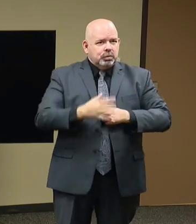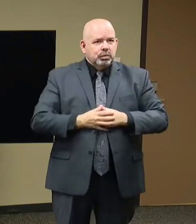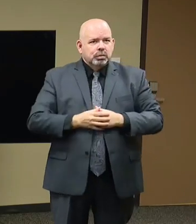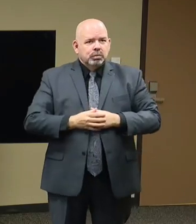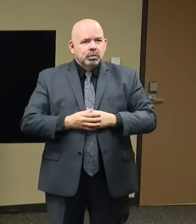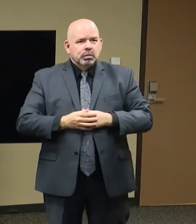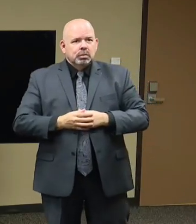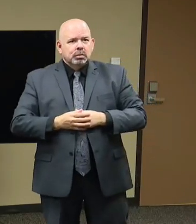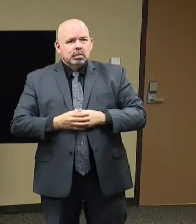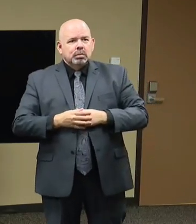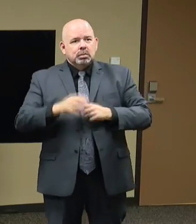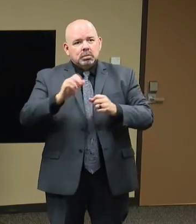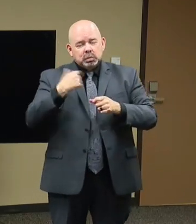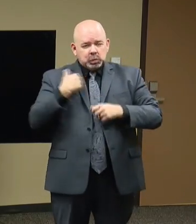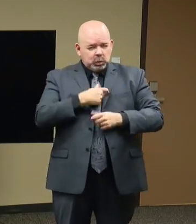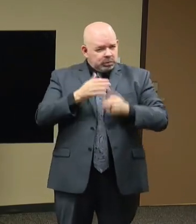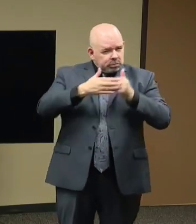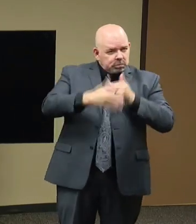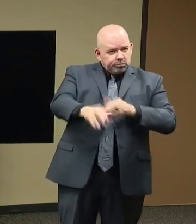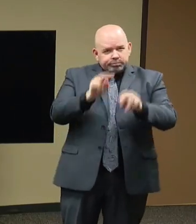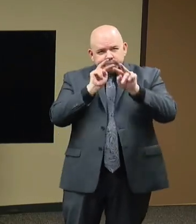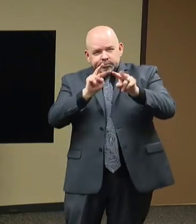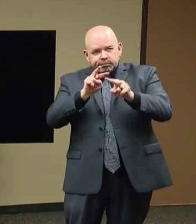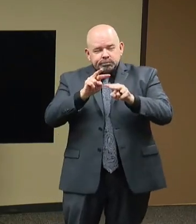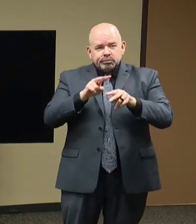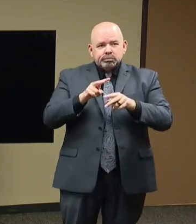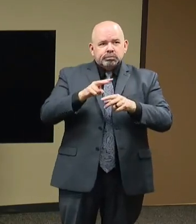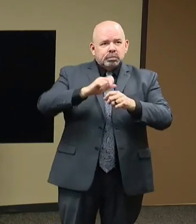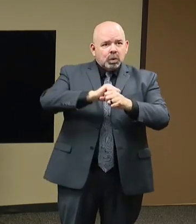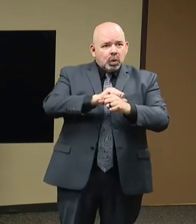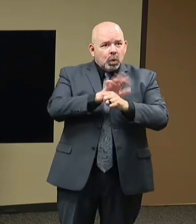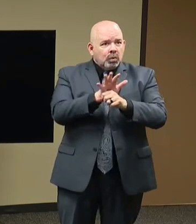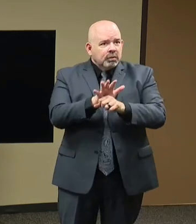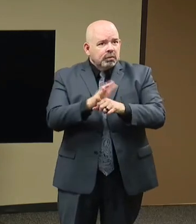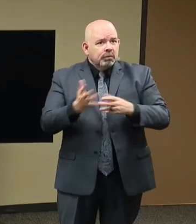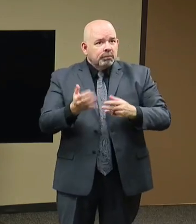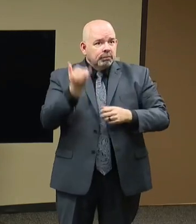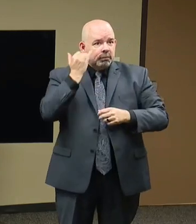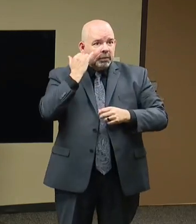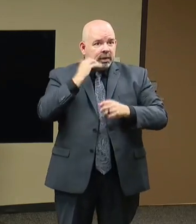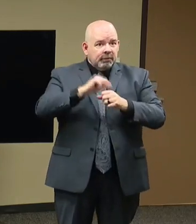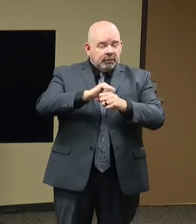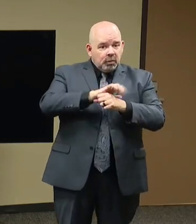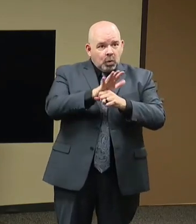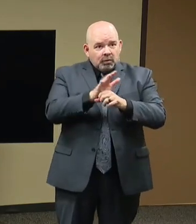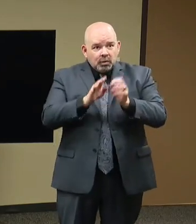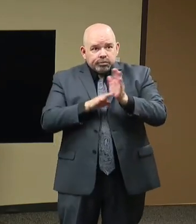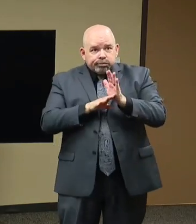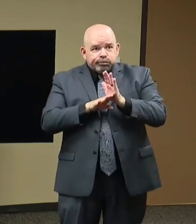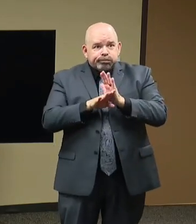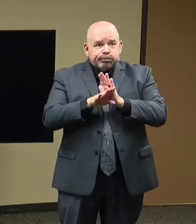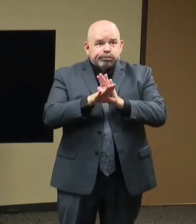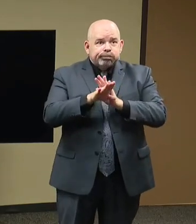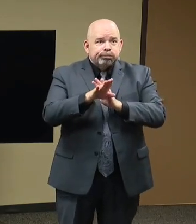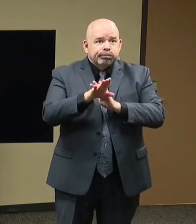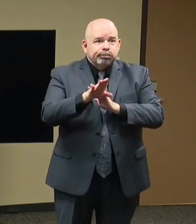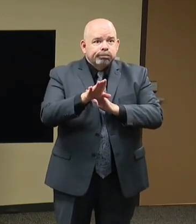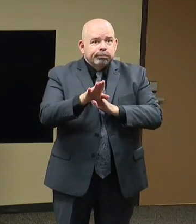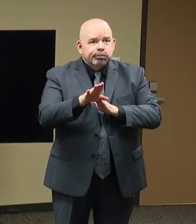those holidays, then it'll take us 3 months after then to get right again. So we've got to